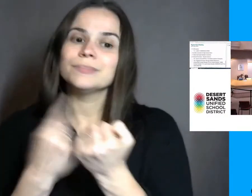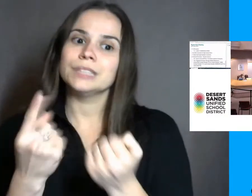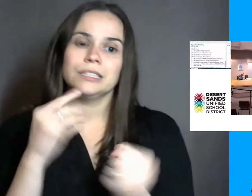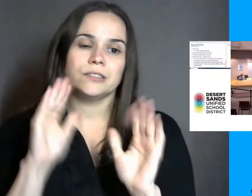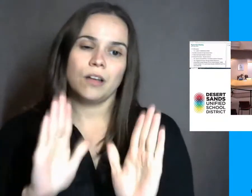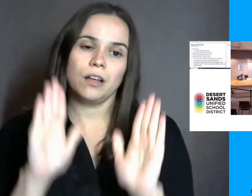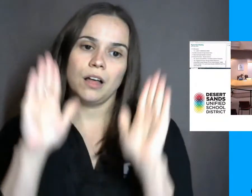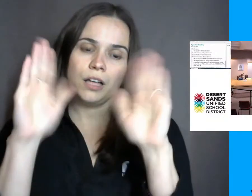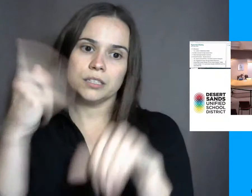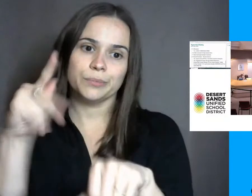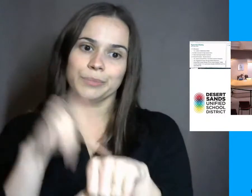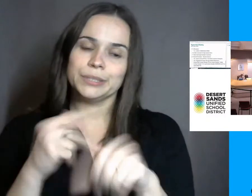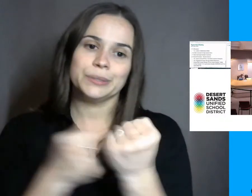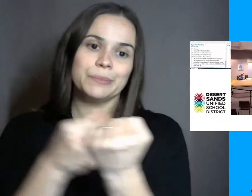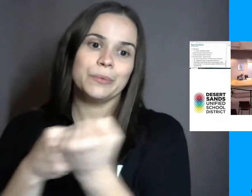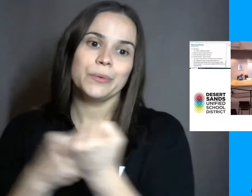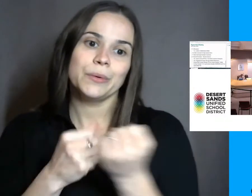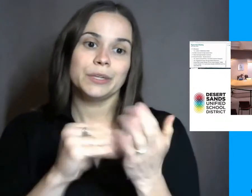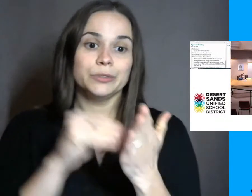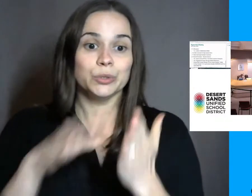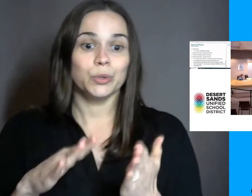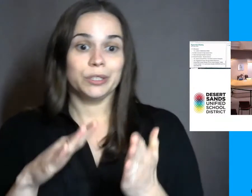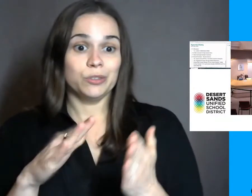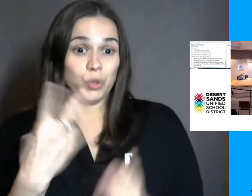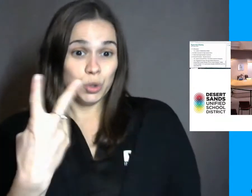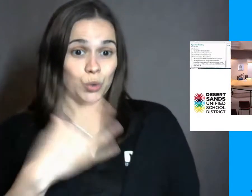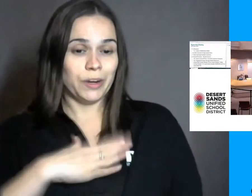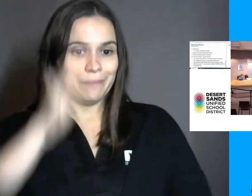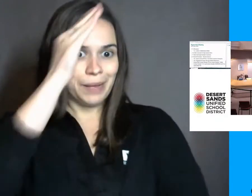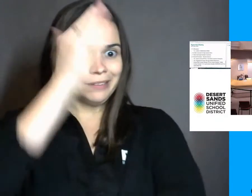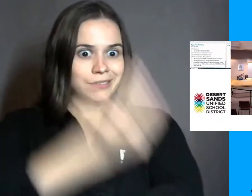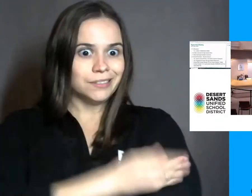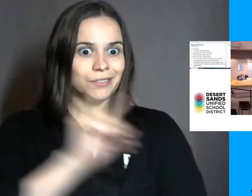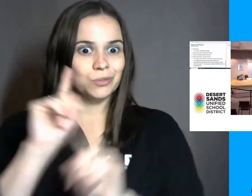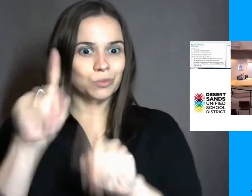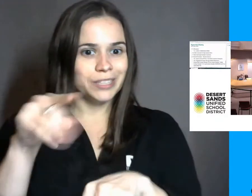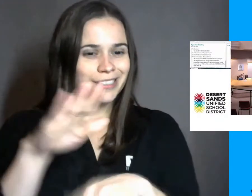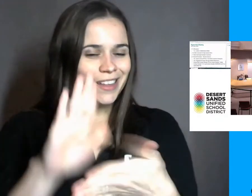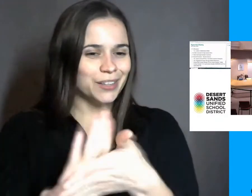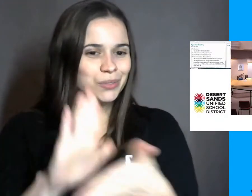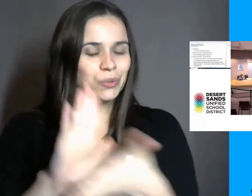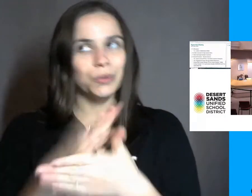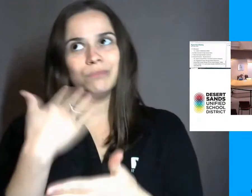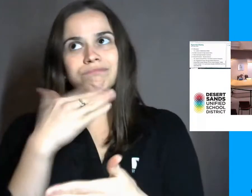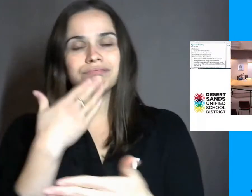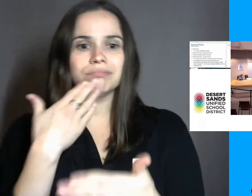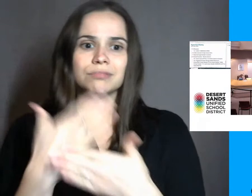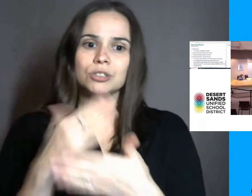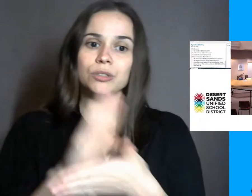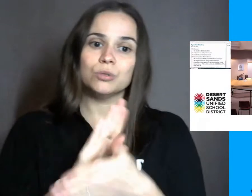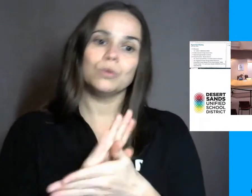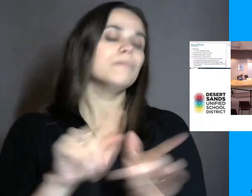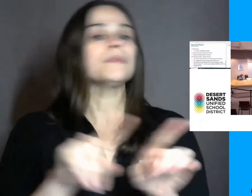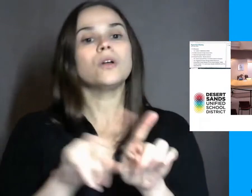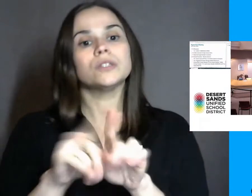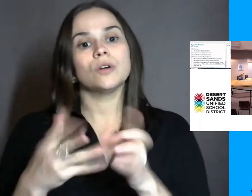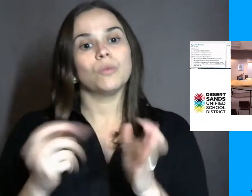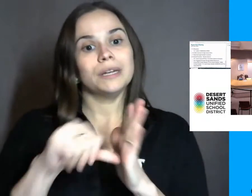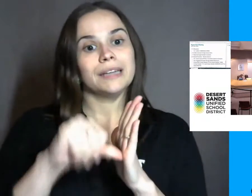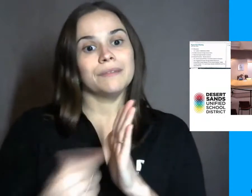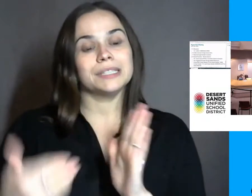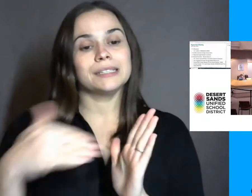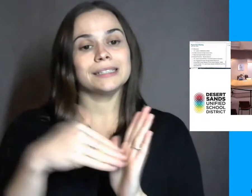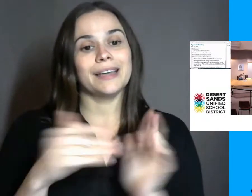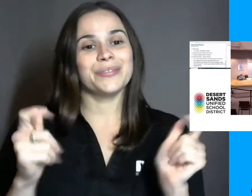my two of my sons went to Amistad, so it's an awesome school. And I just want to reiterate again about the tiny houses, that we went and